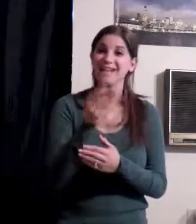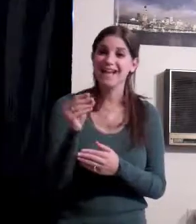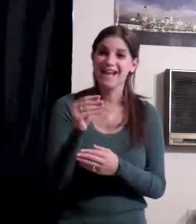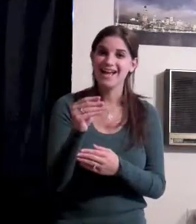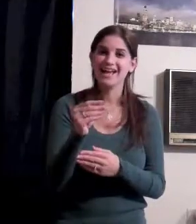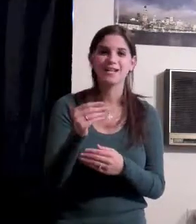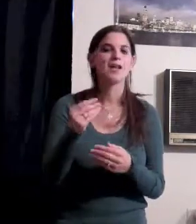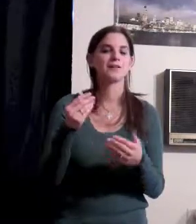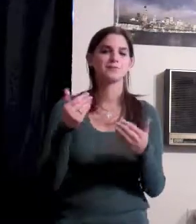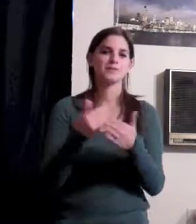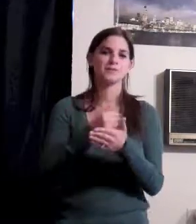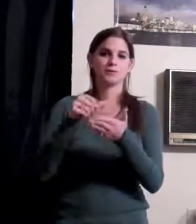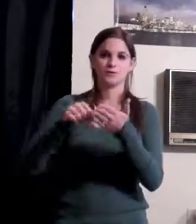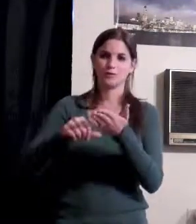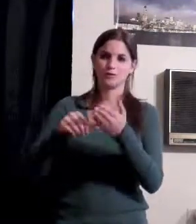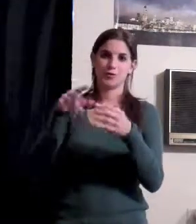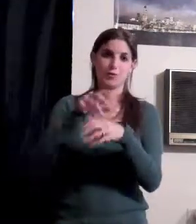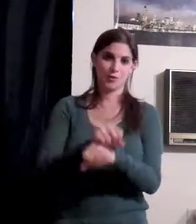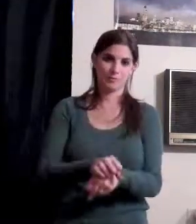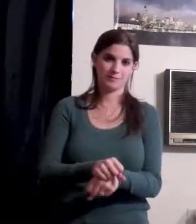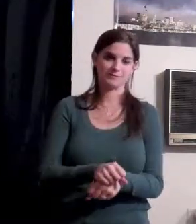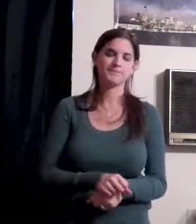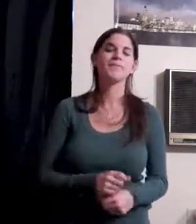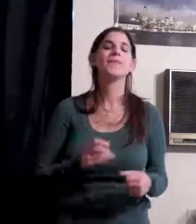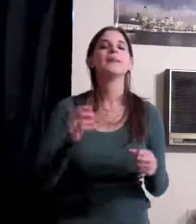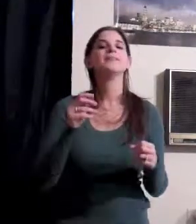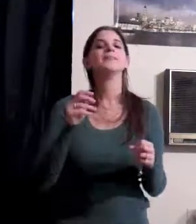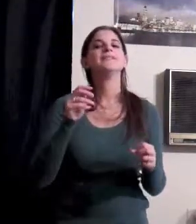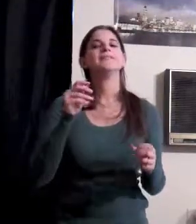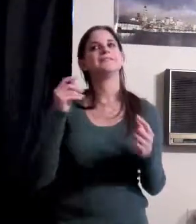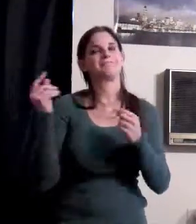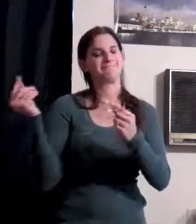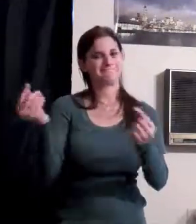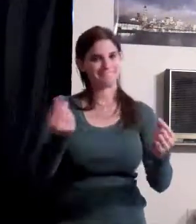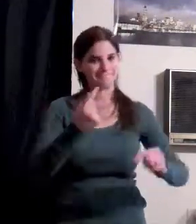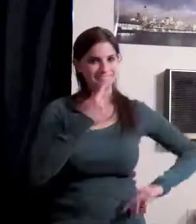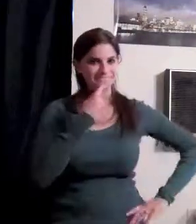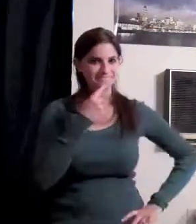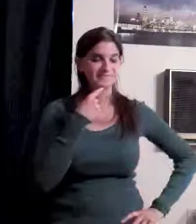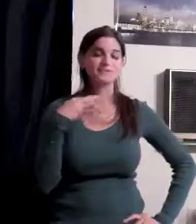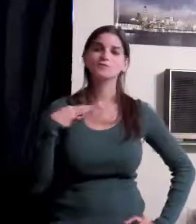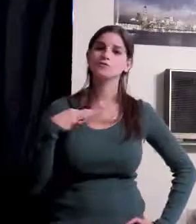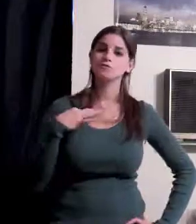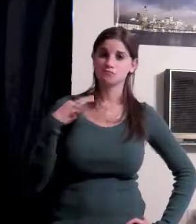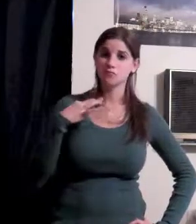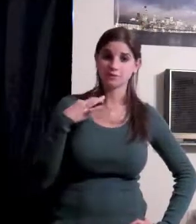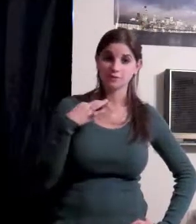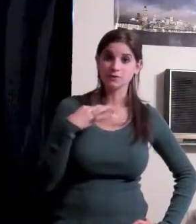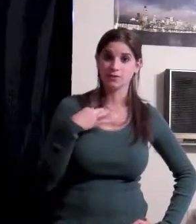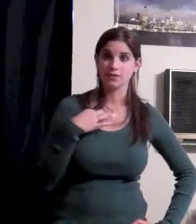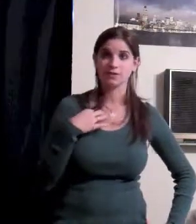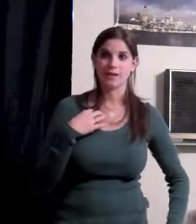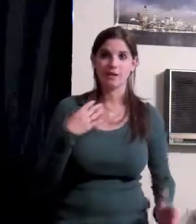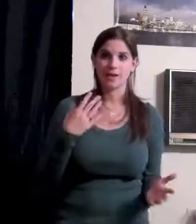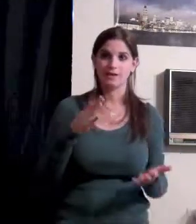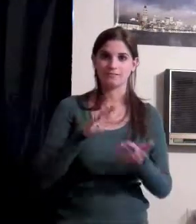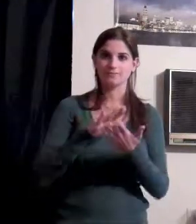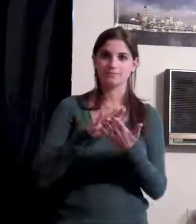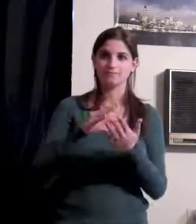Now, word on the street is that it was actually my volunteering that got me to the front of the line. And you know, I'm not even ashamed of that. 2 reasons. First of all, I'm